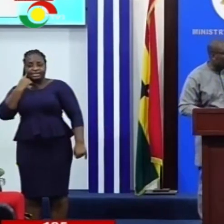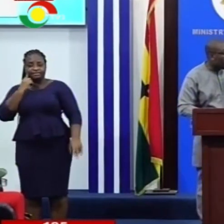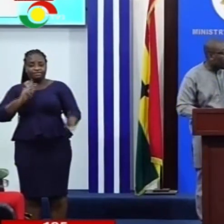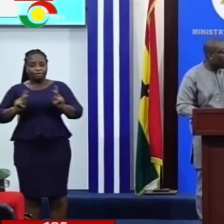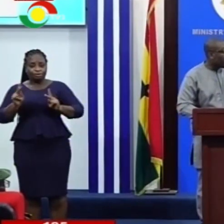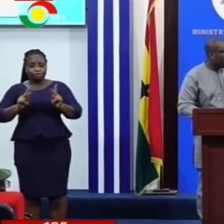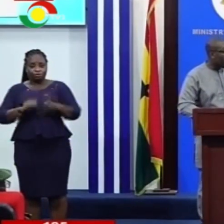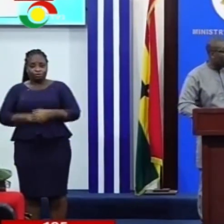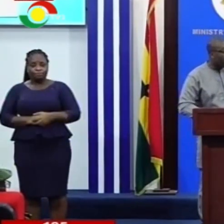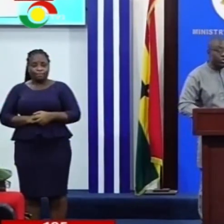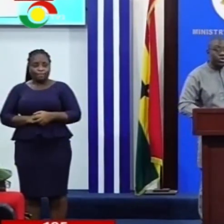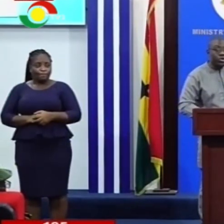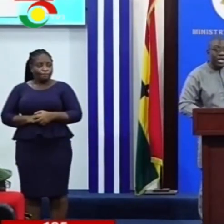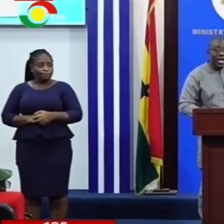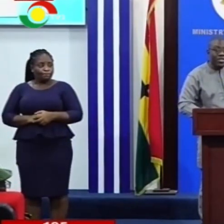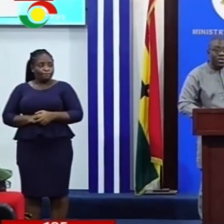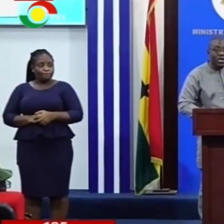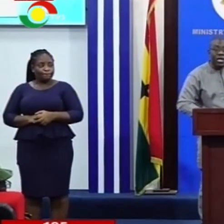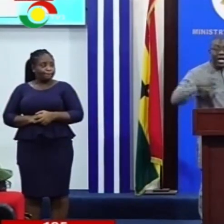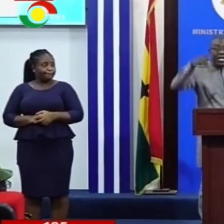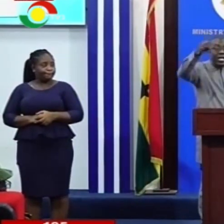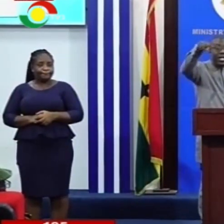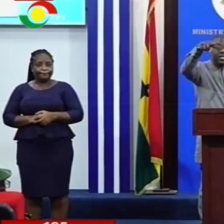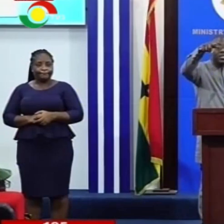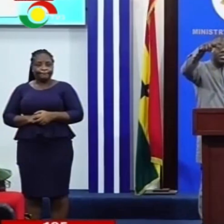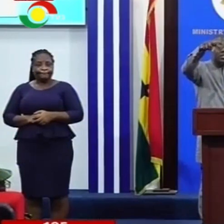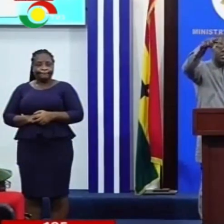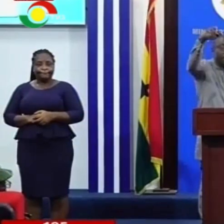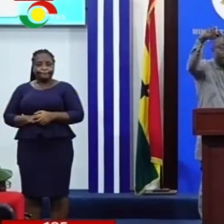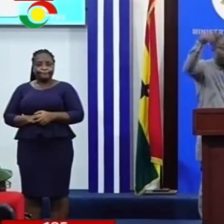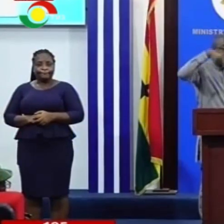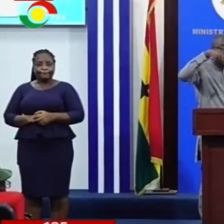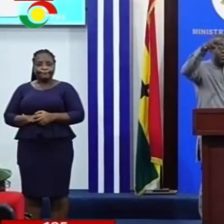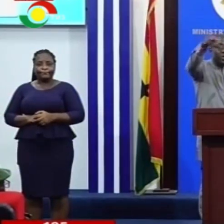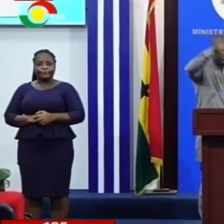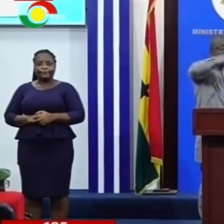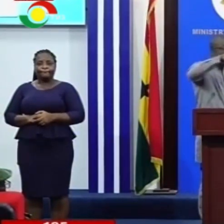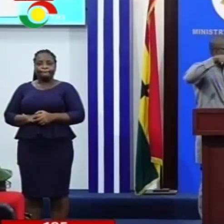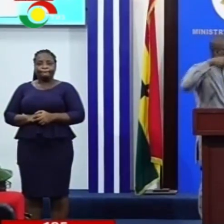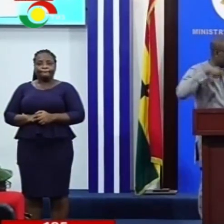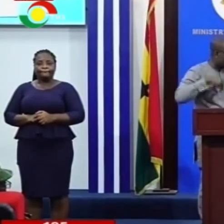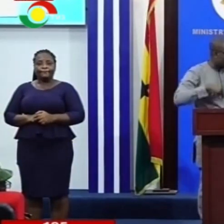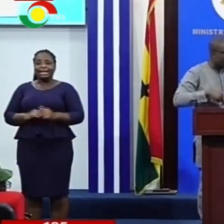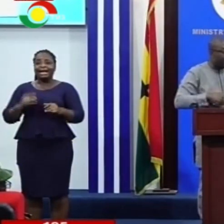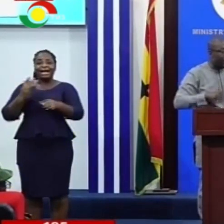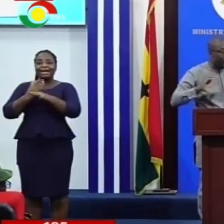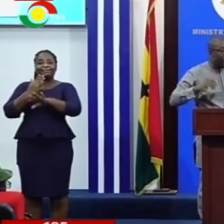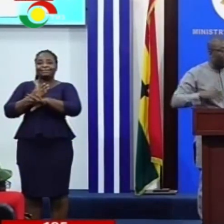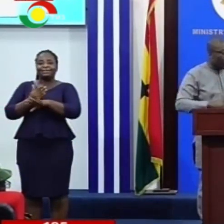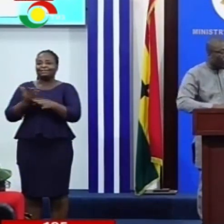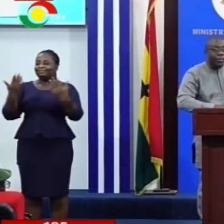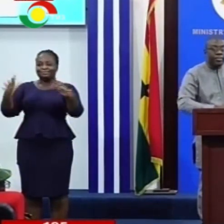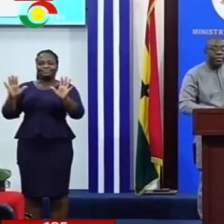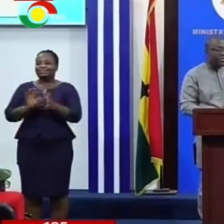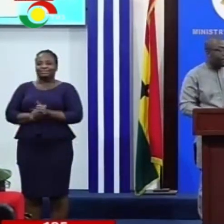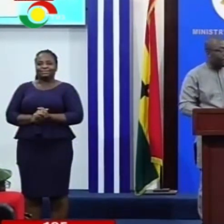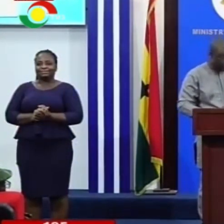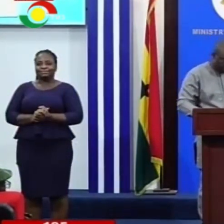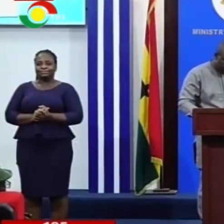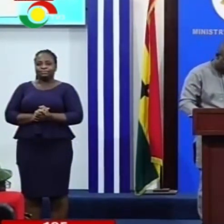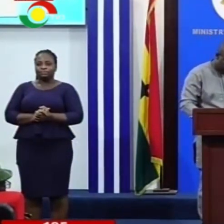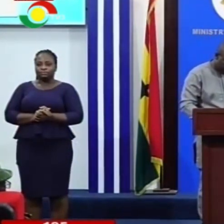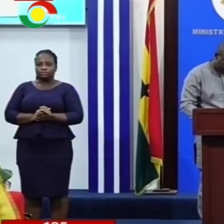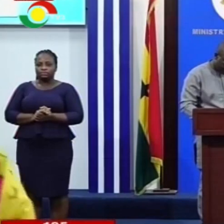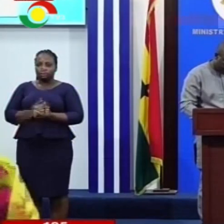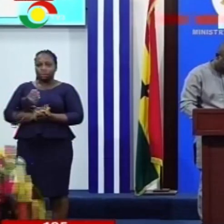shortly. You are the last one. Are there any others? Madam, please come. So after this final two, then I'll take the platform and then we'll wrap up. Yes, sir.